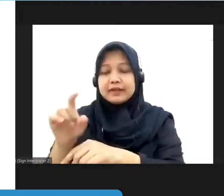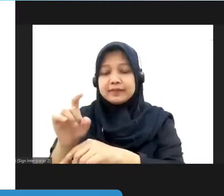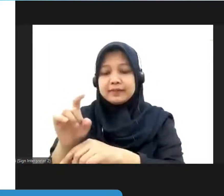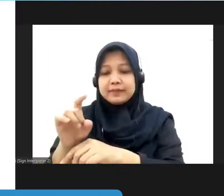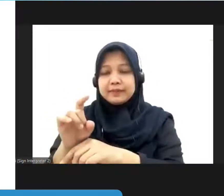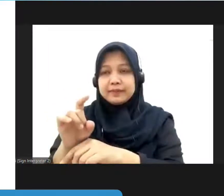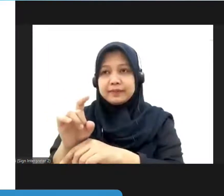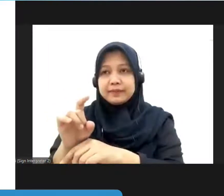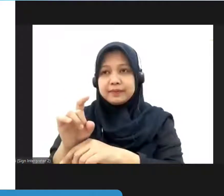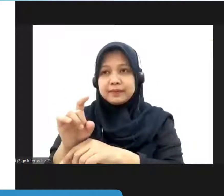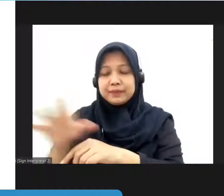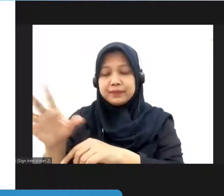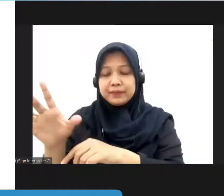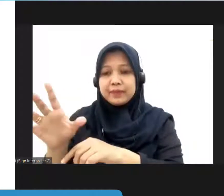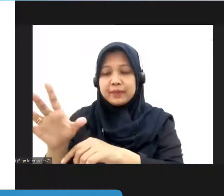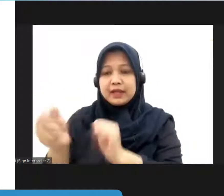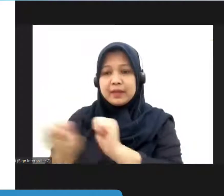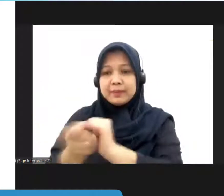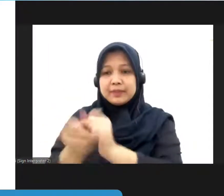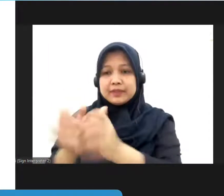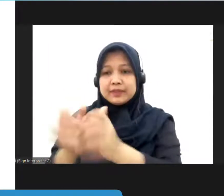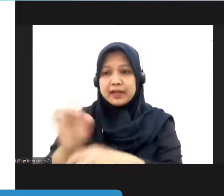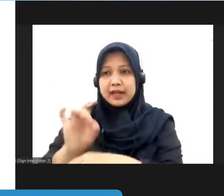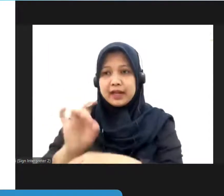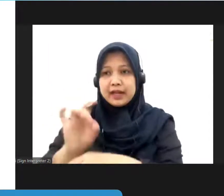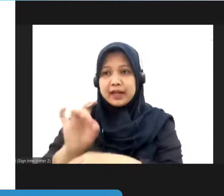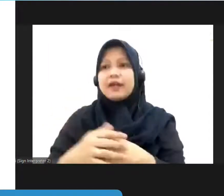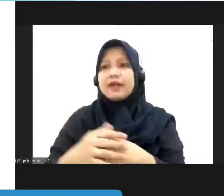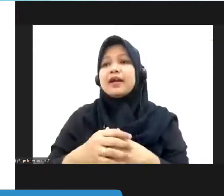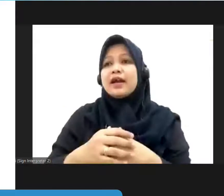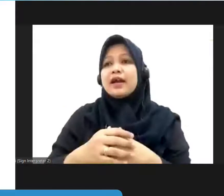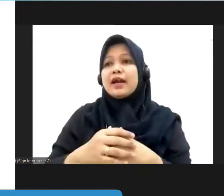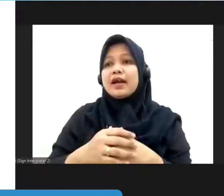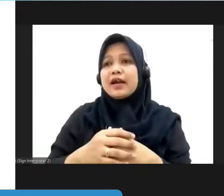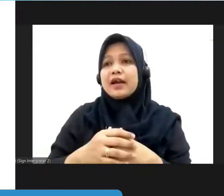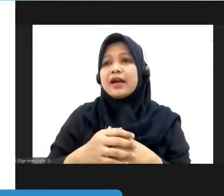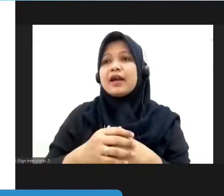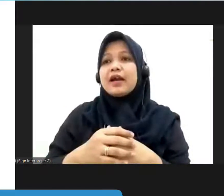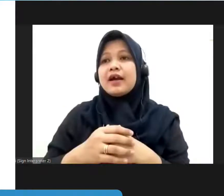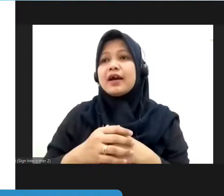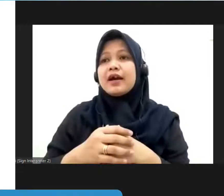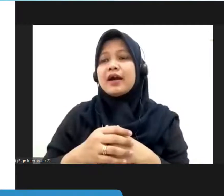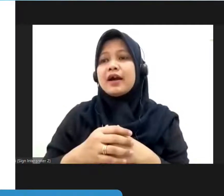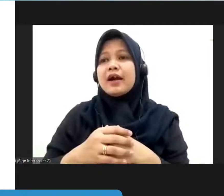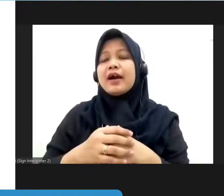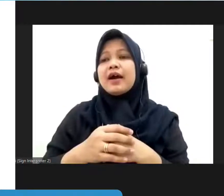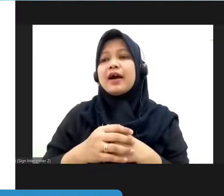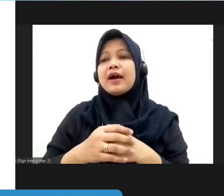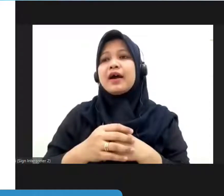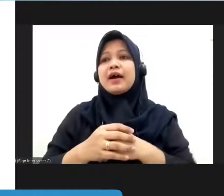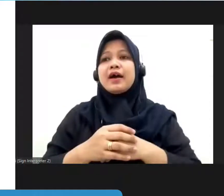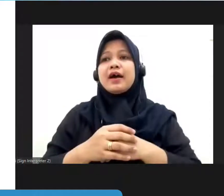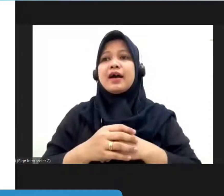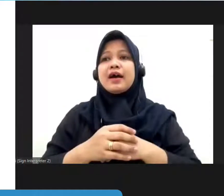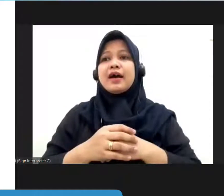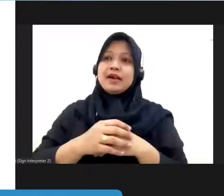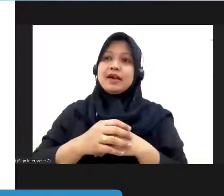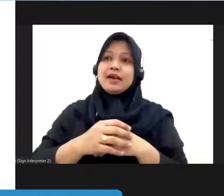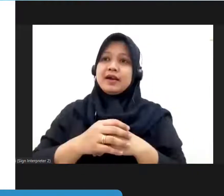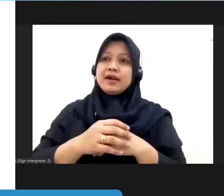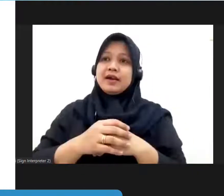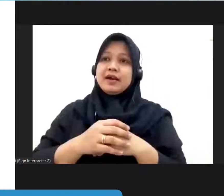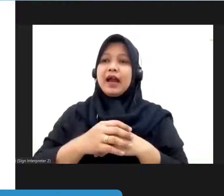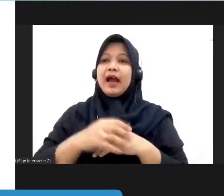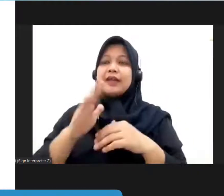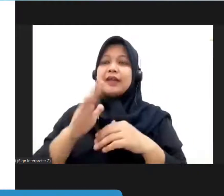think one is that we have to really look towards the standards which we